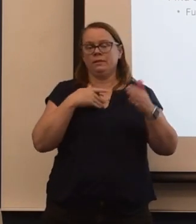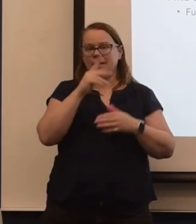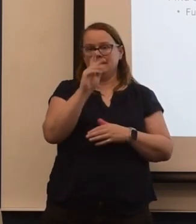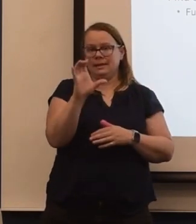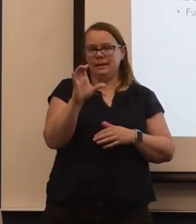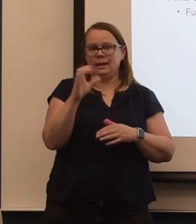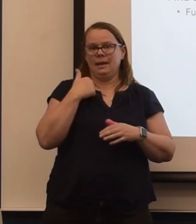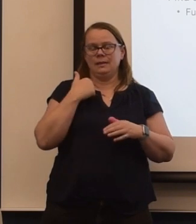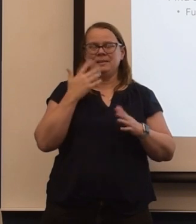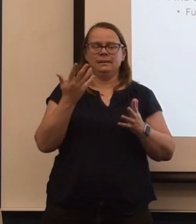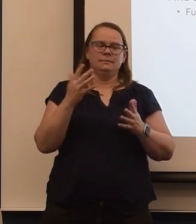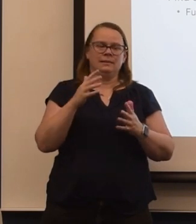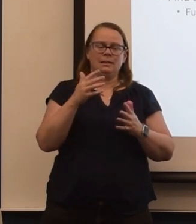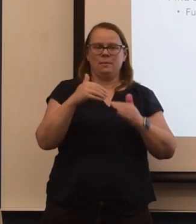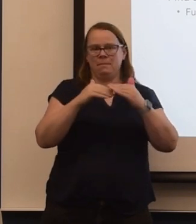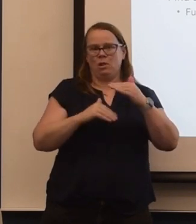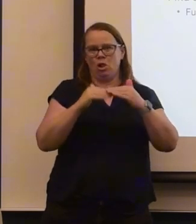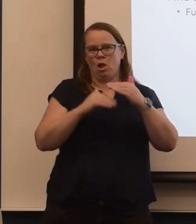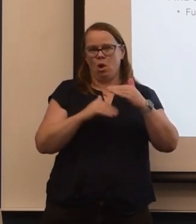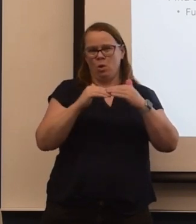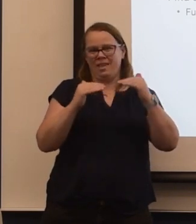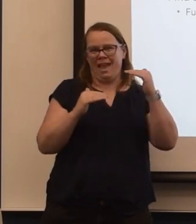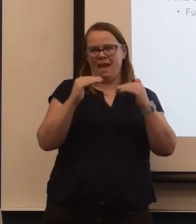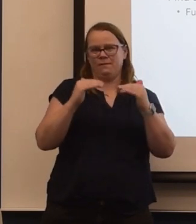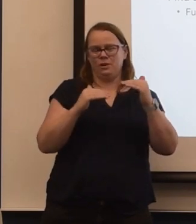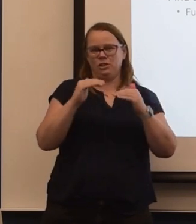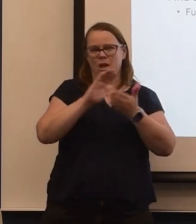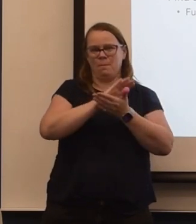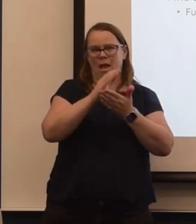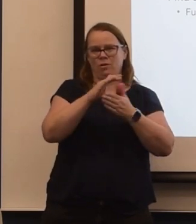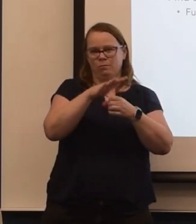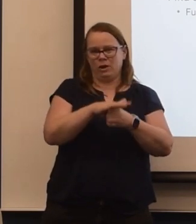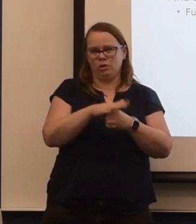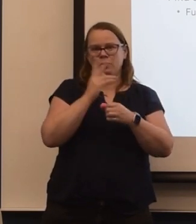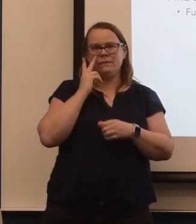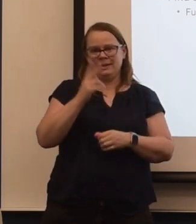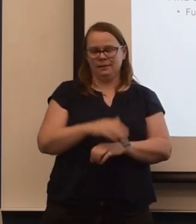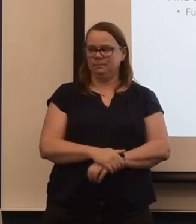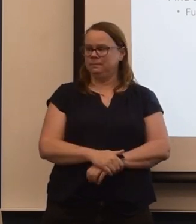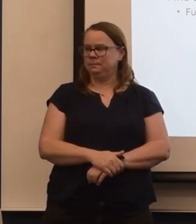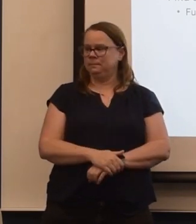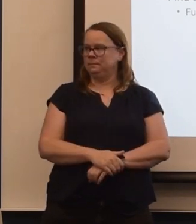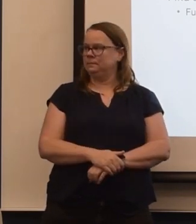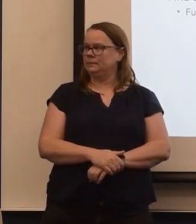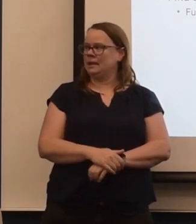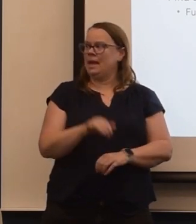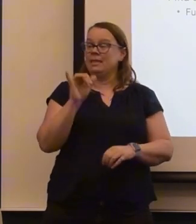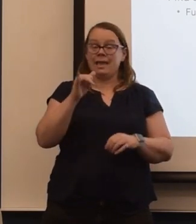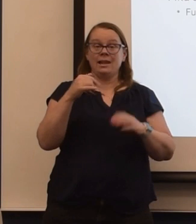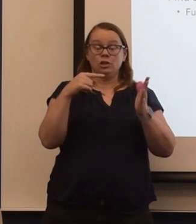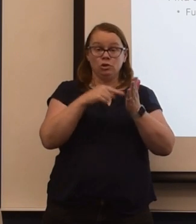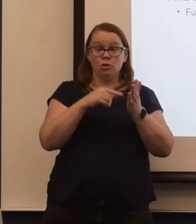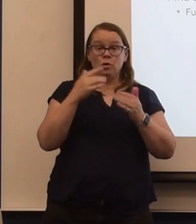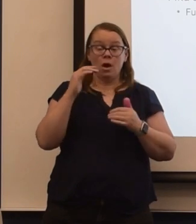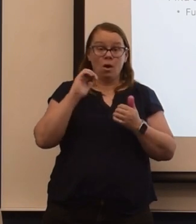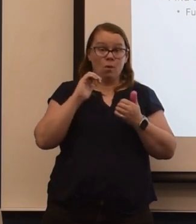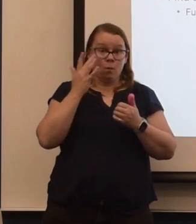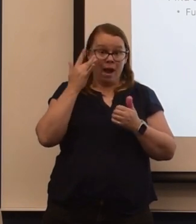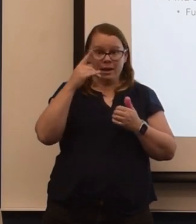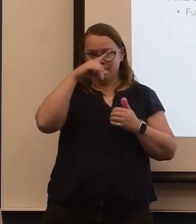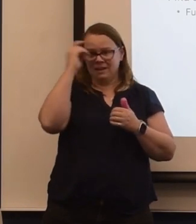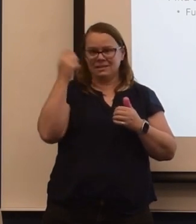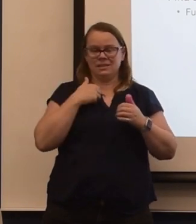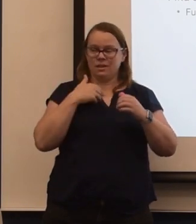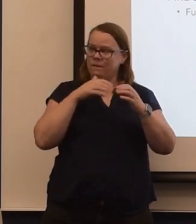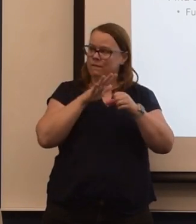City, it's been slightly below kind of the average amount of pressure that we've seen. And that's mainly due to the fact that it is a fully built